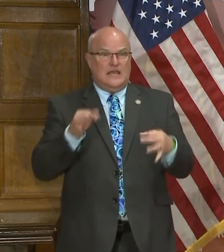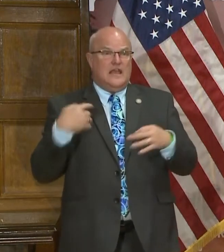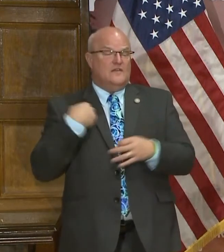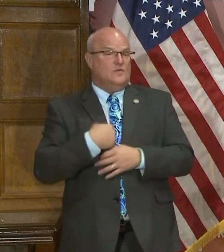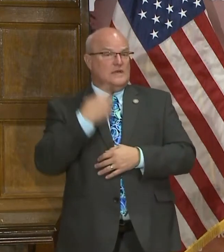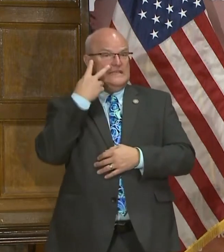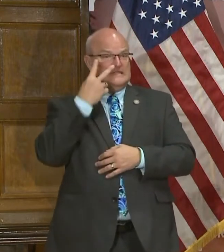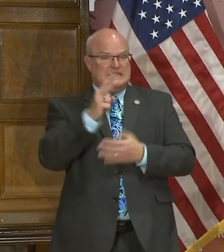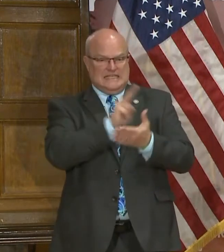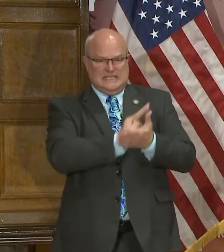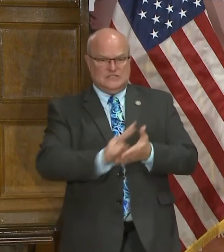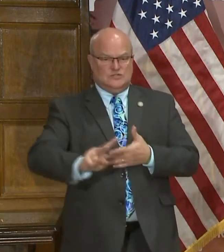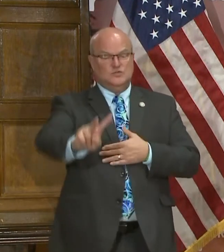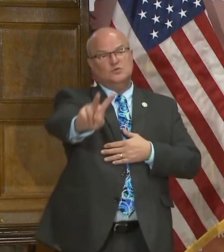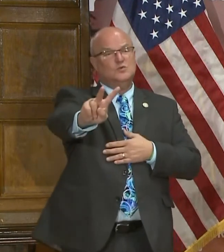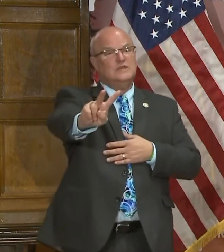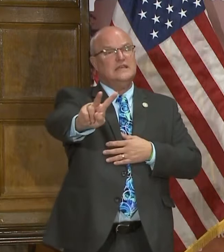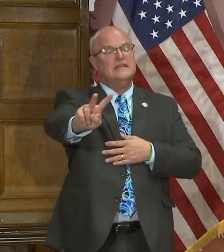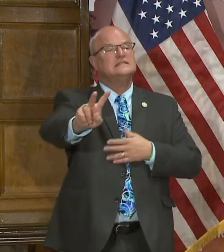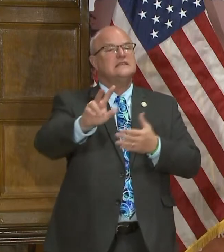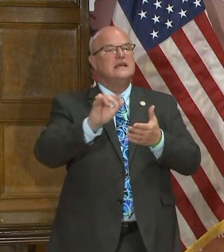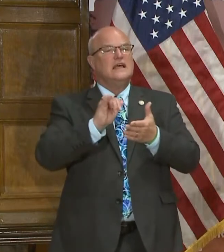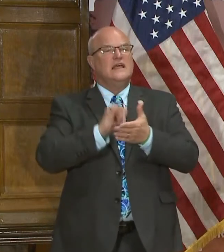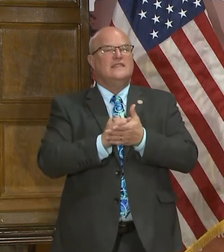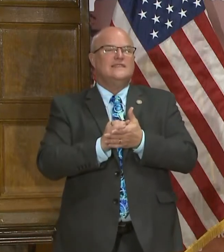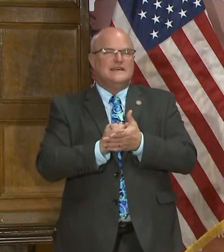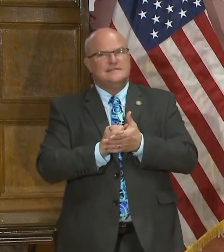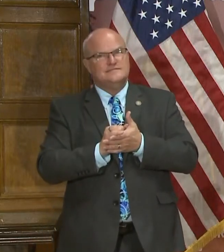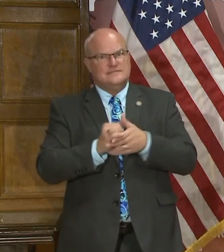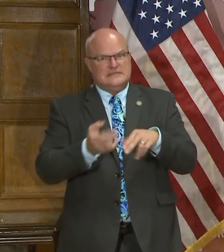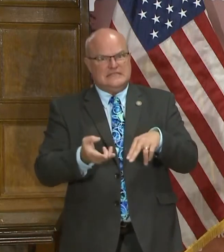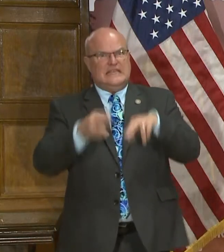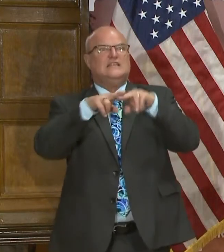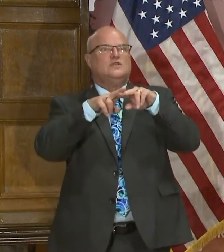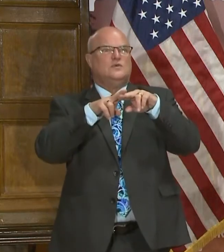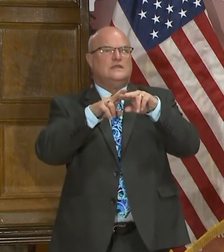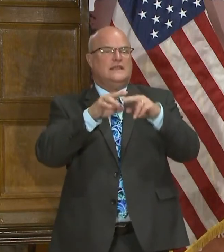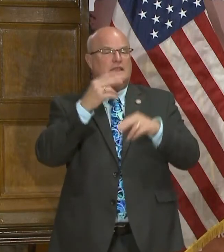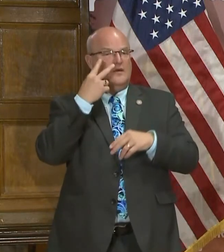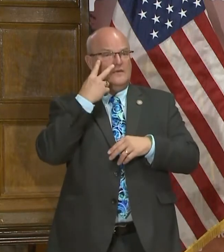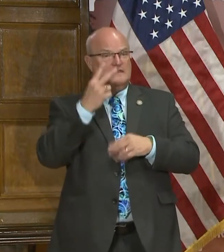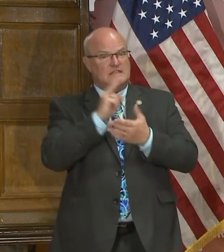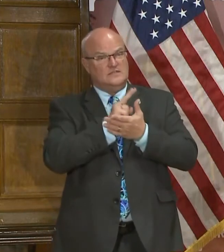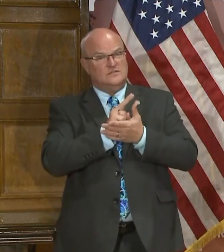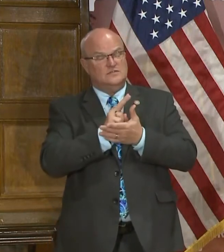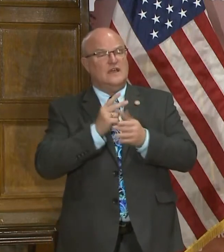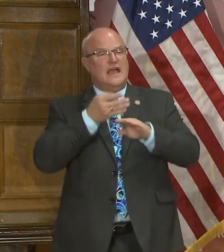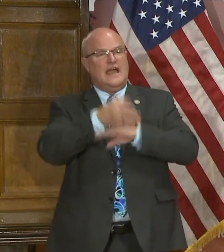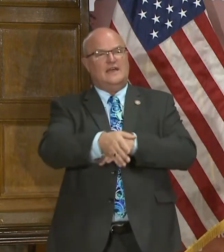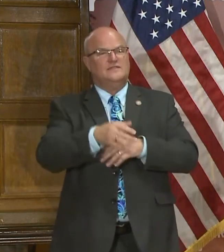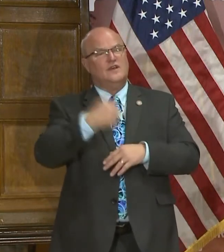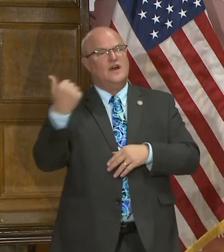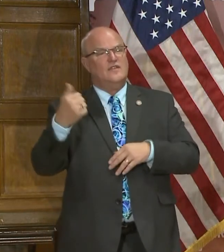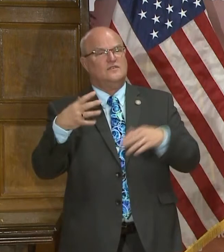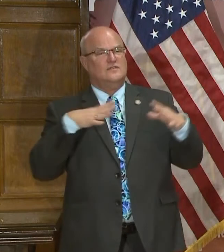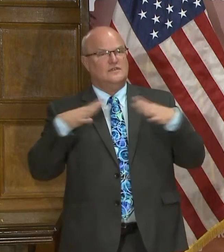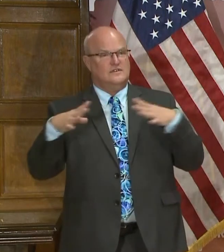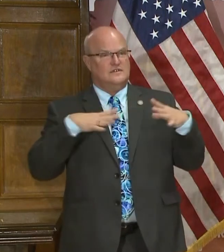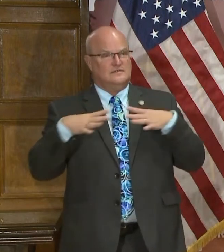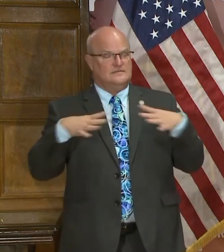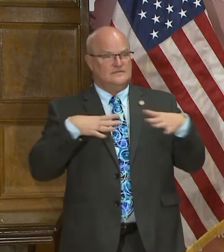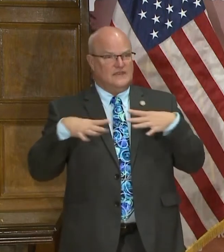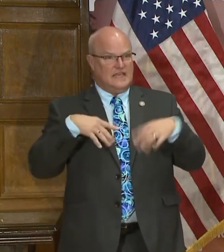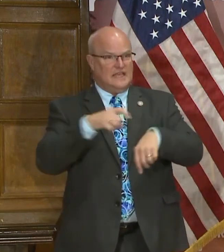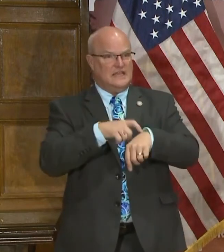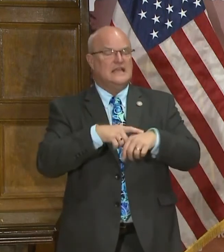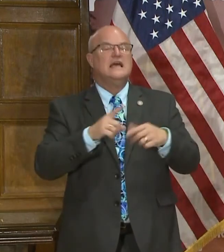see 2 weeks from today the kinds of increases that we've seen 2 weeks following other hospitals,